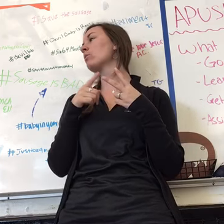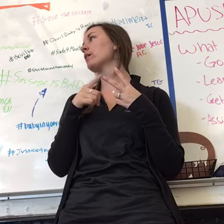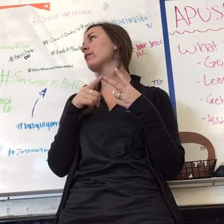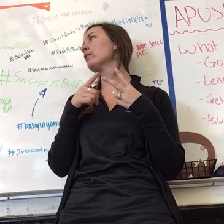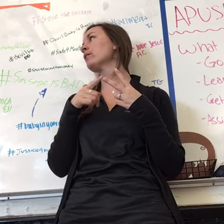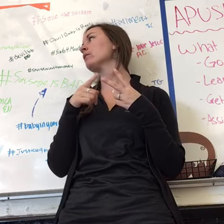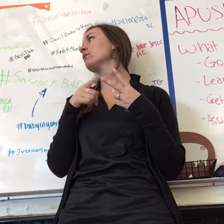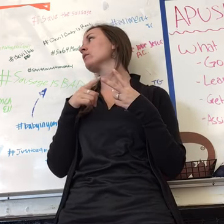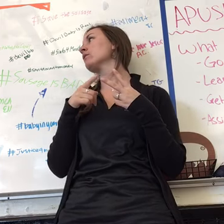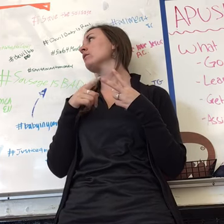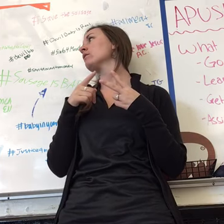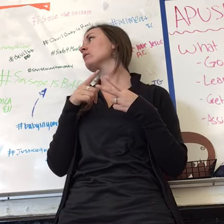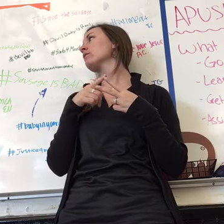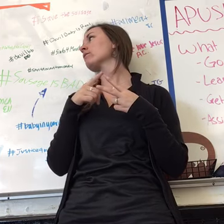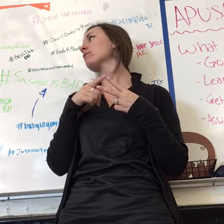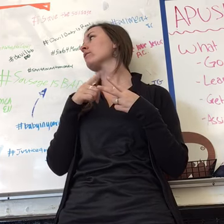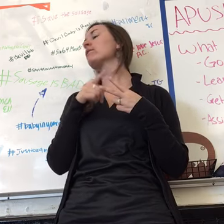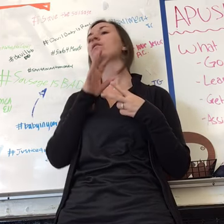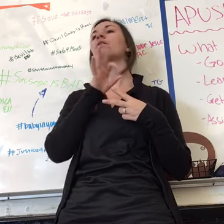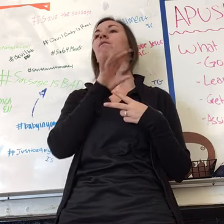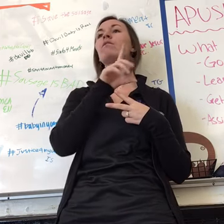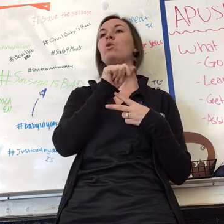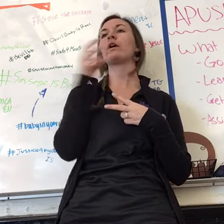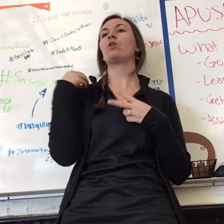won't be on this? Florida and Oregon and Monroe Doctrine.